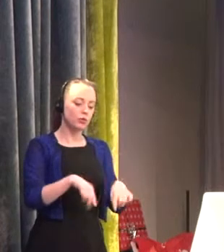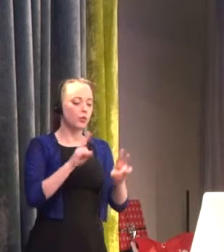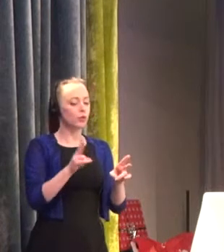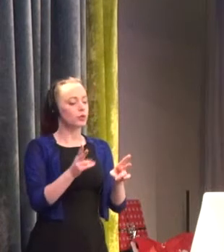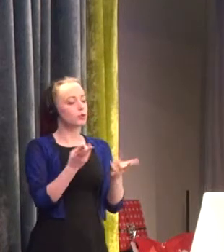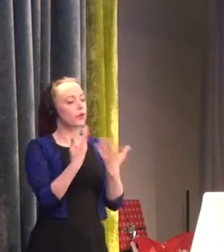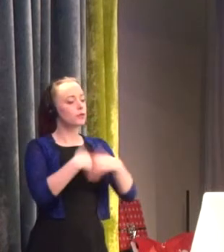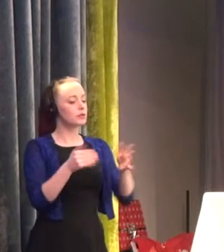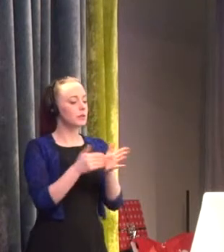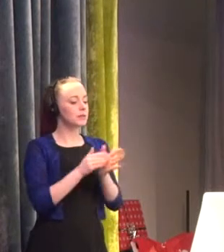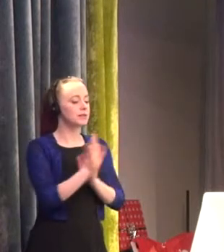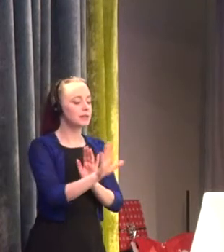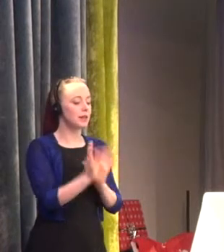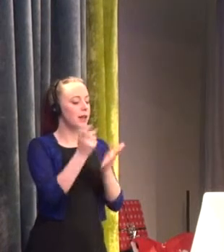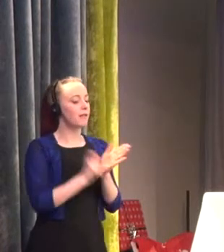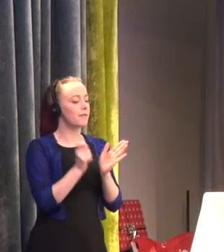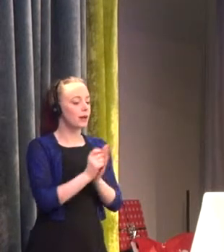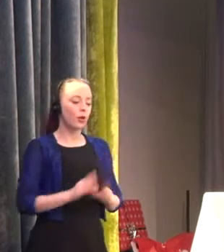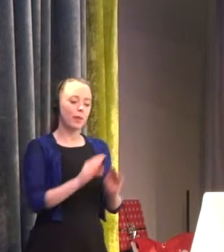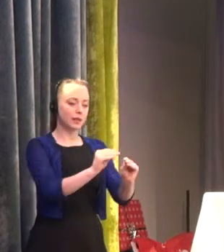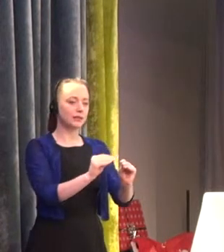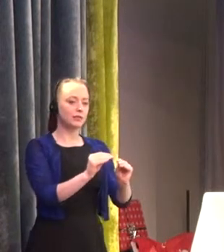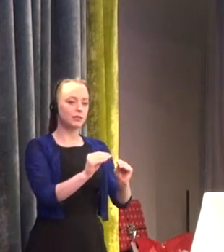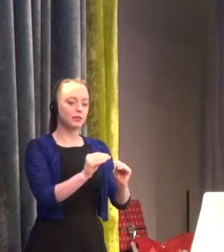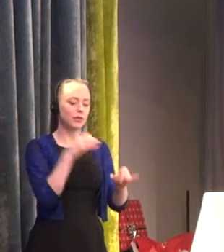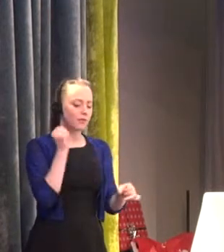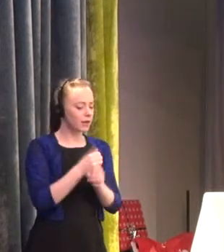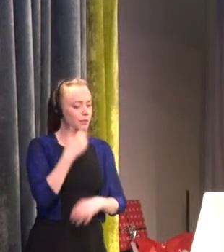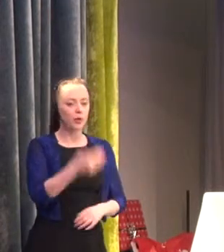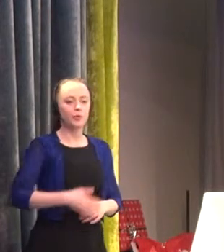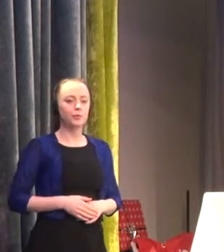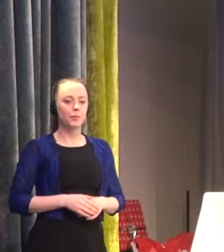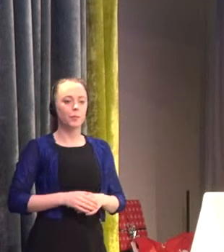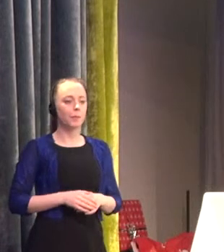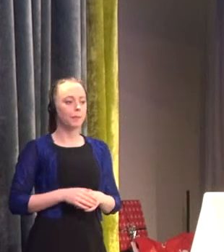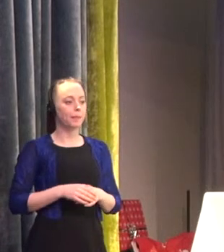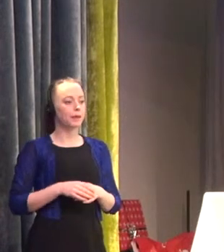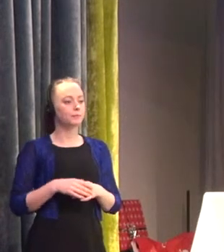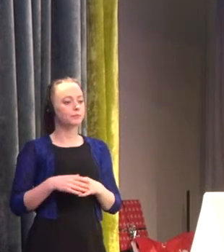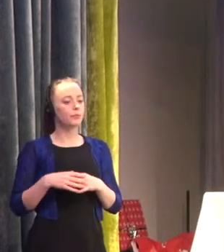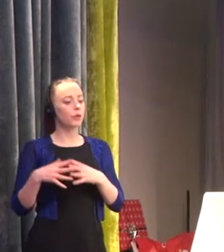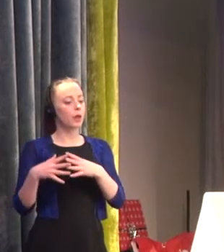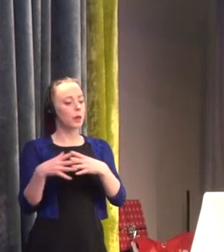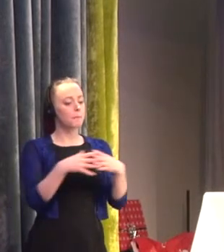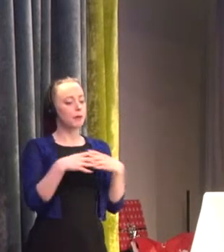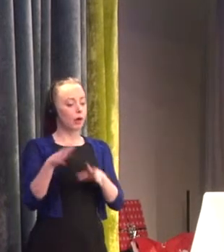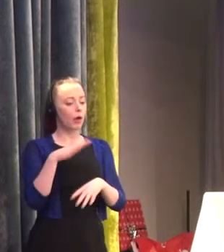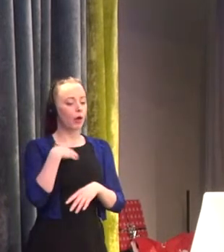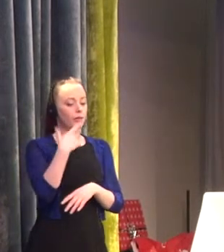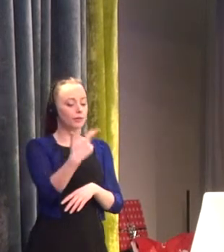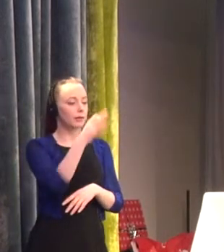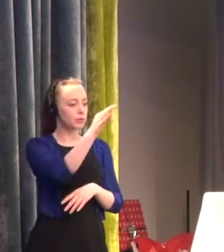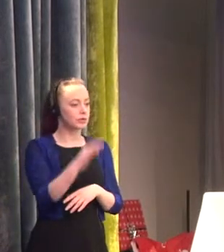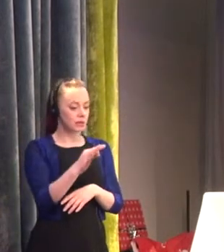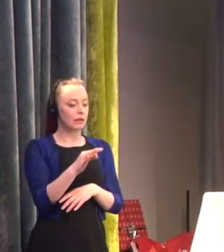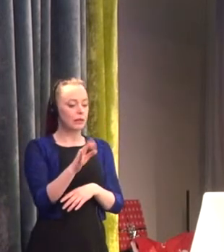challenge. USAID, with all its policies, still only includes 3% of its programming for people with disabilities. Norway, through